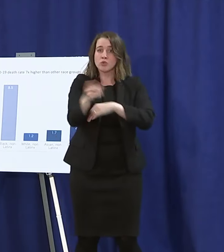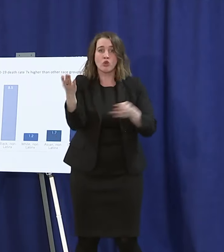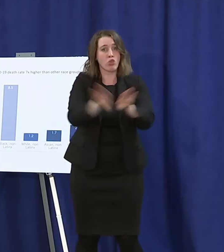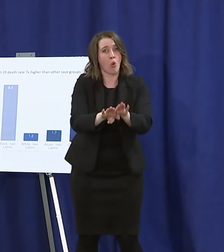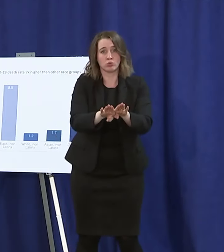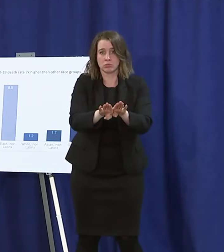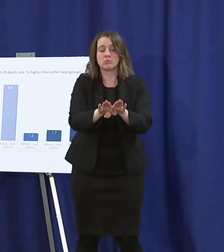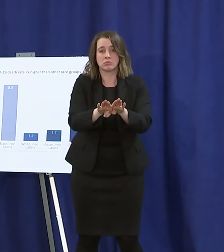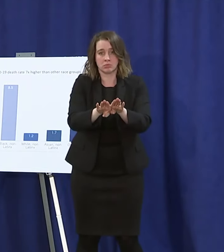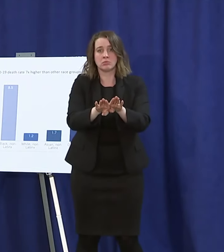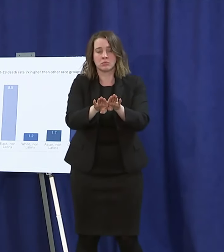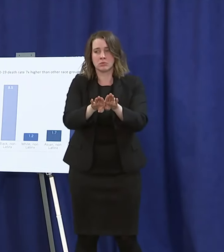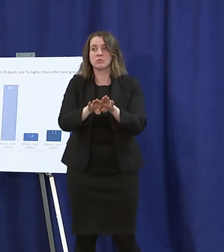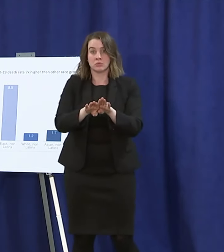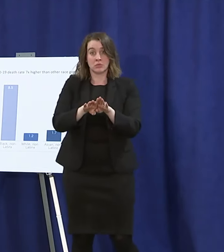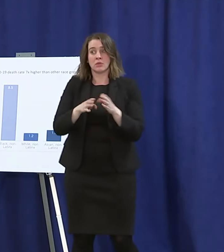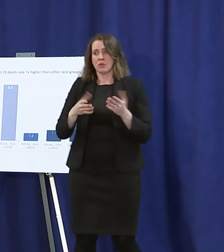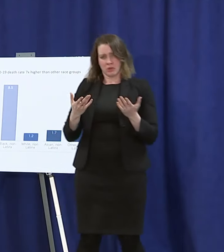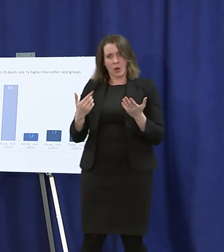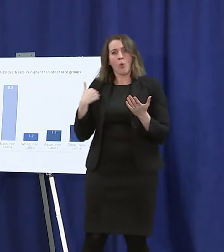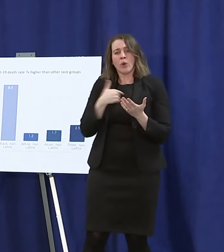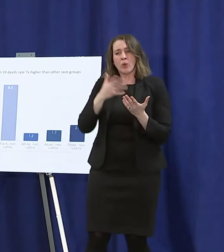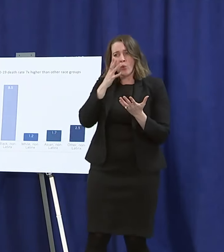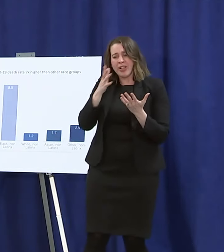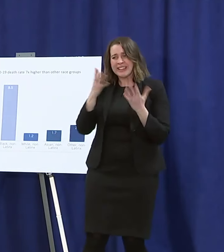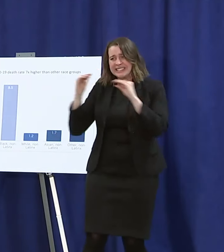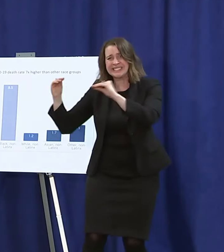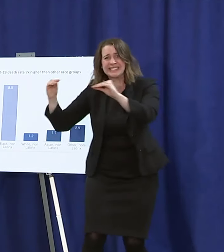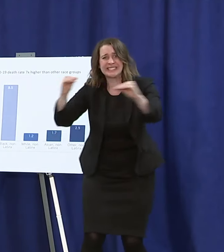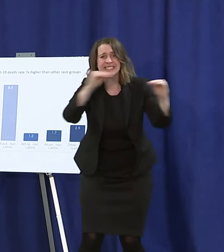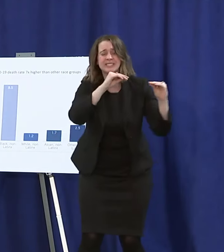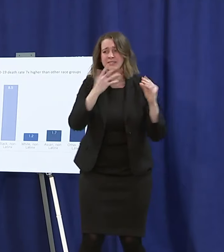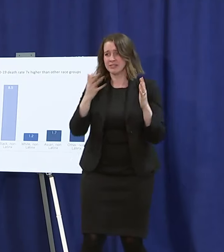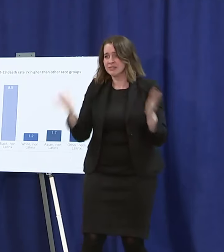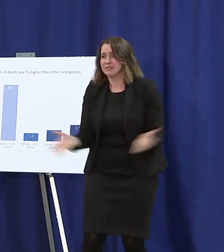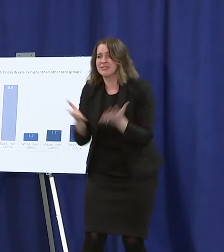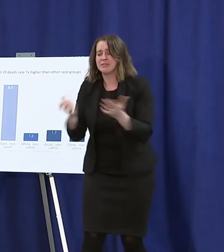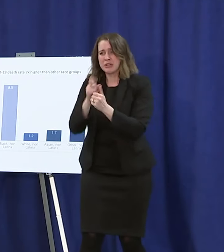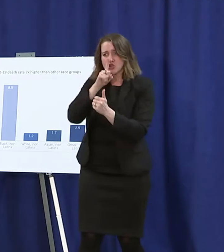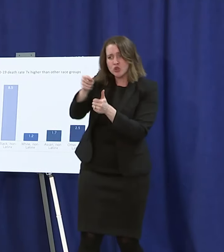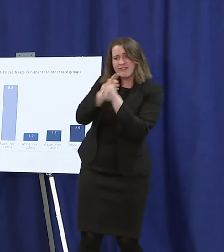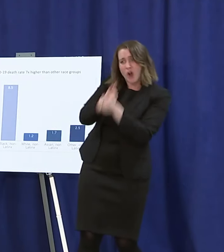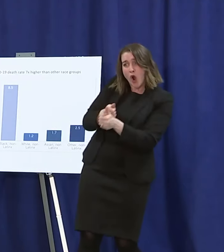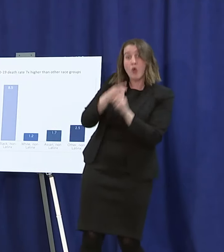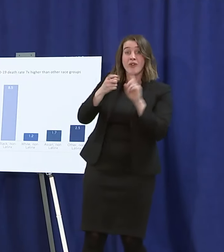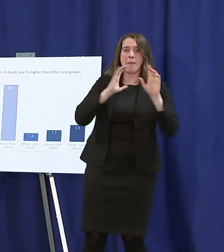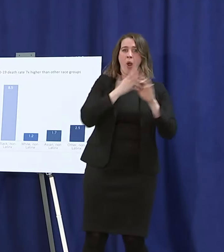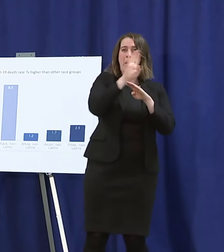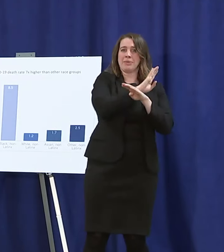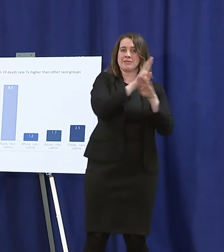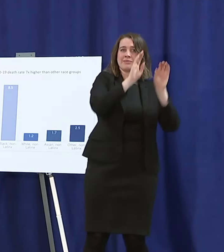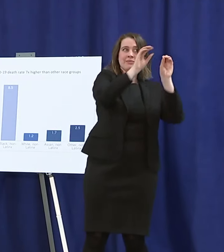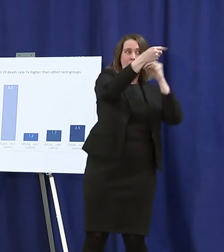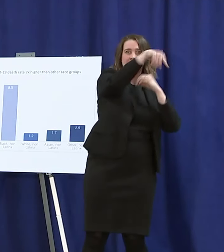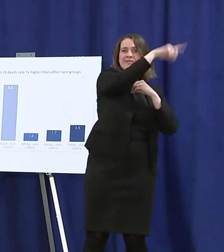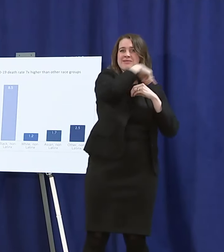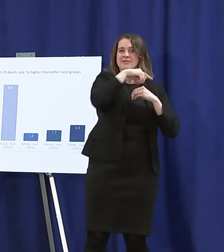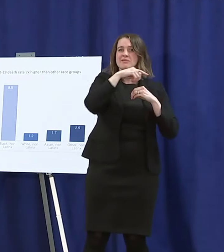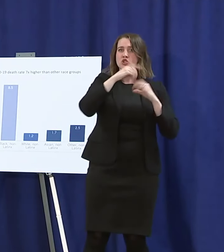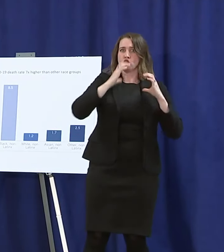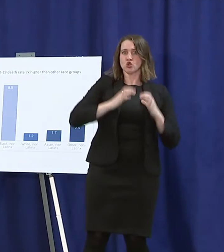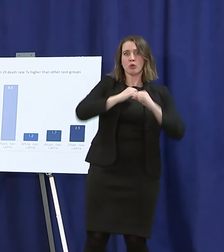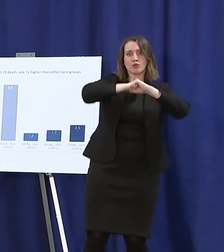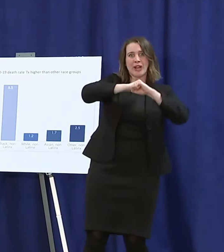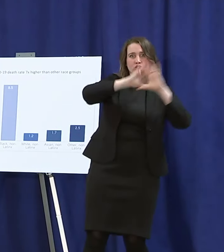involve increased education enforcement from our Department of Business Affairs and Consumer Protection. We are serious about this.